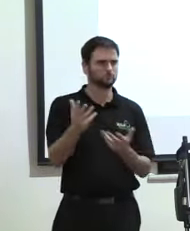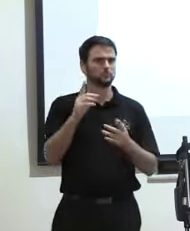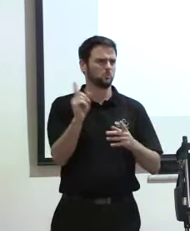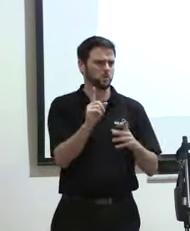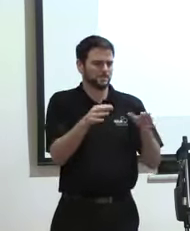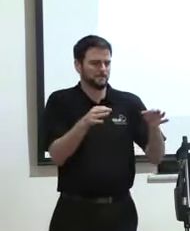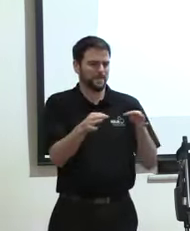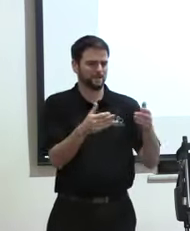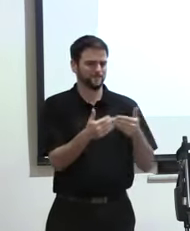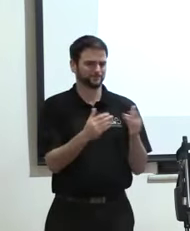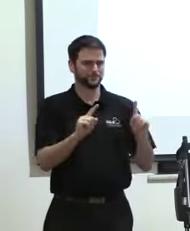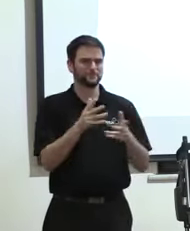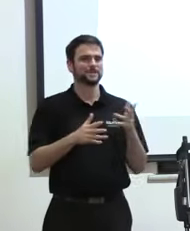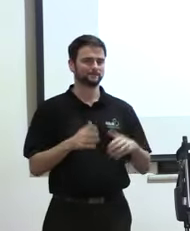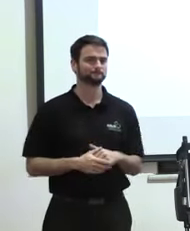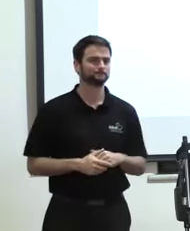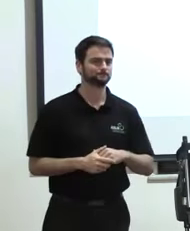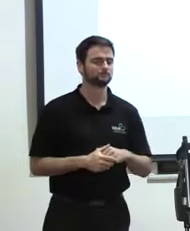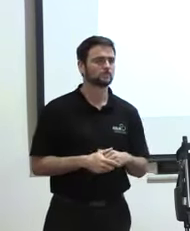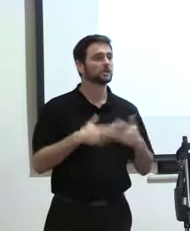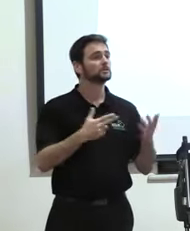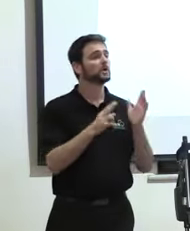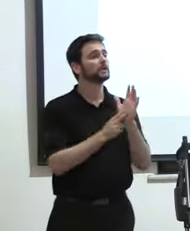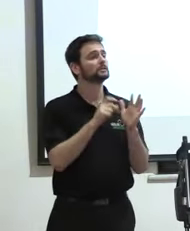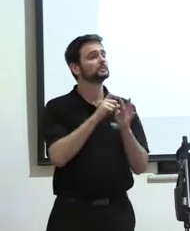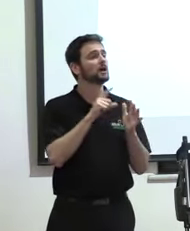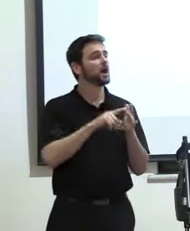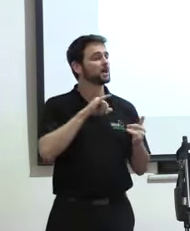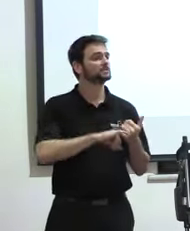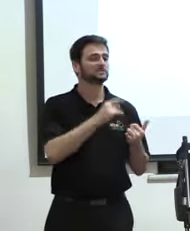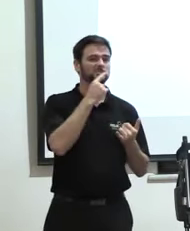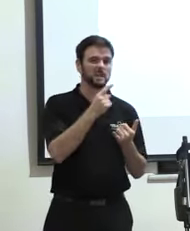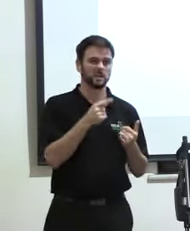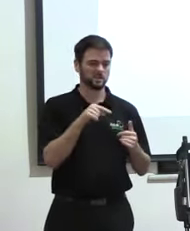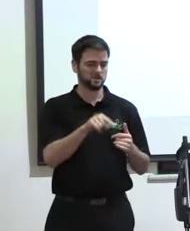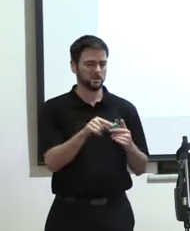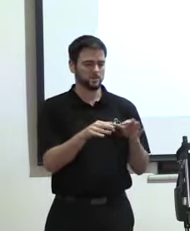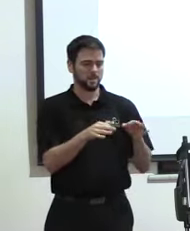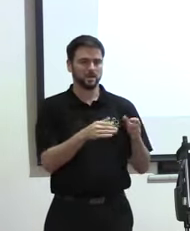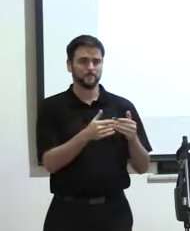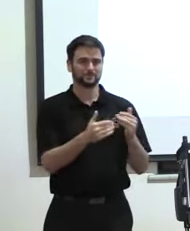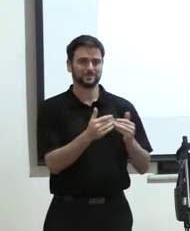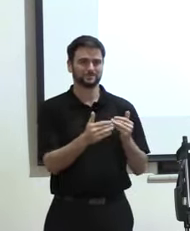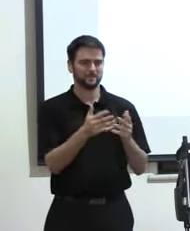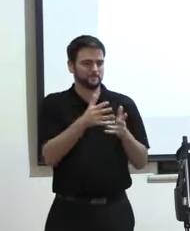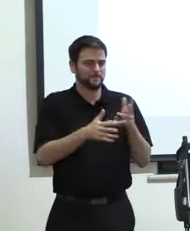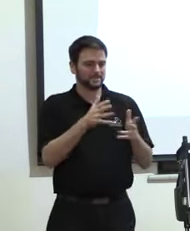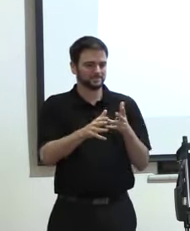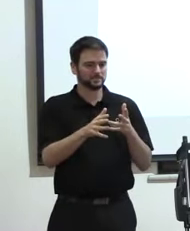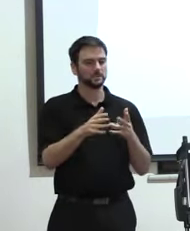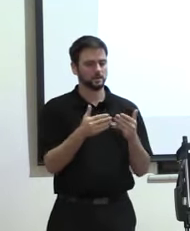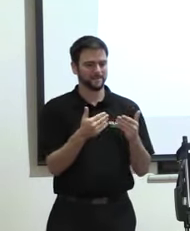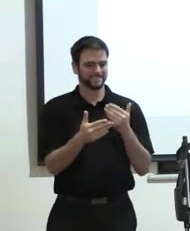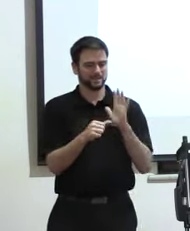plan management? So the NDIS calls plan management managing the funding for supports. And